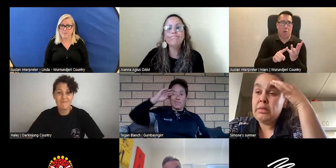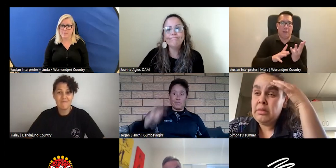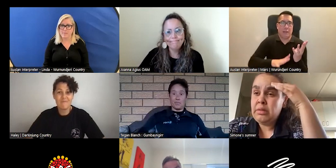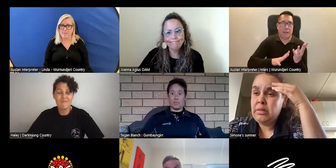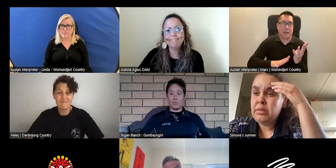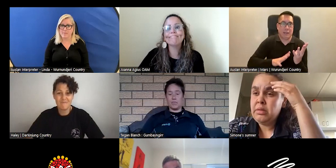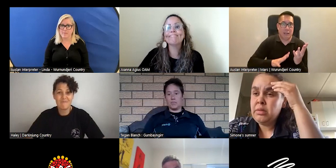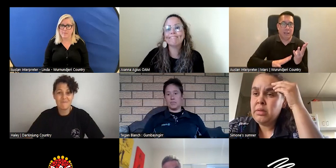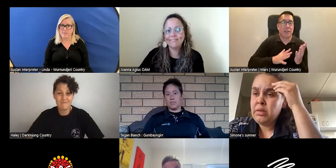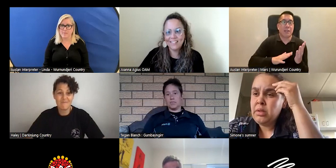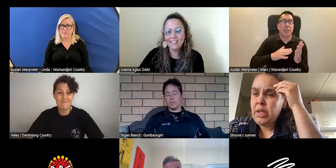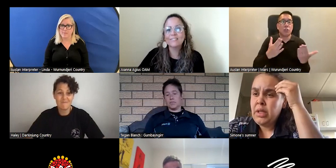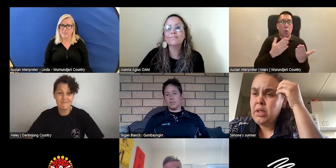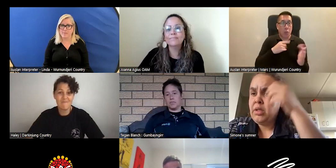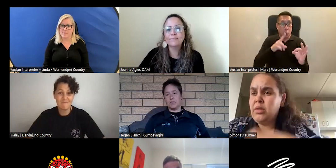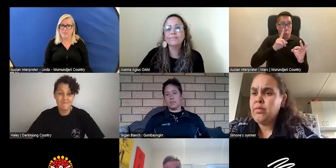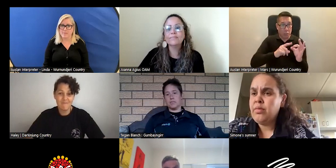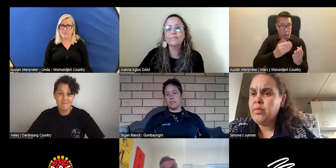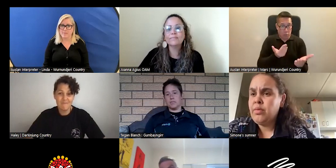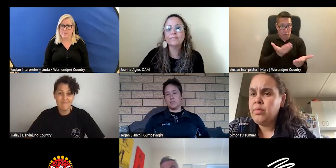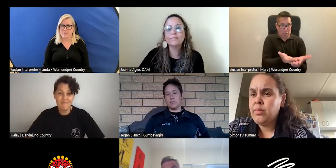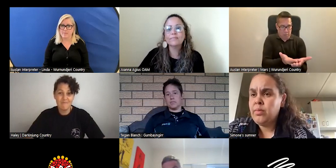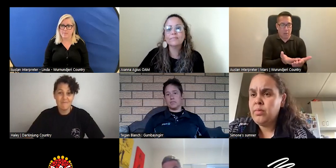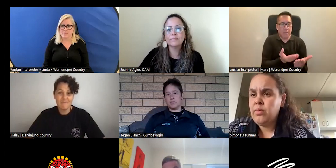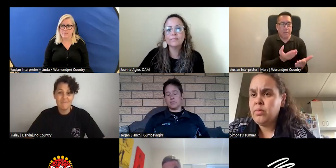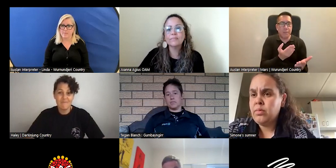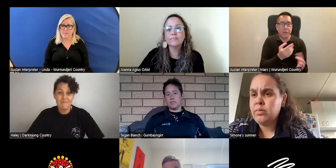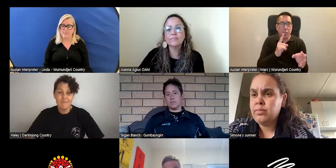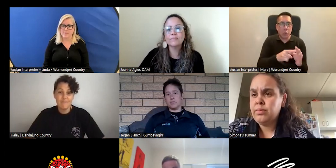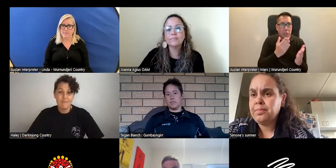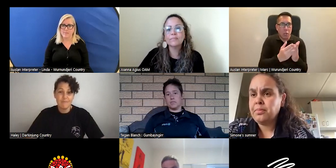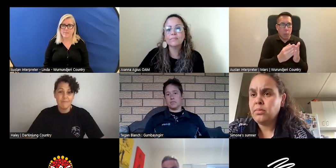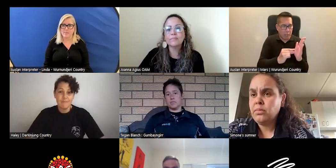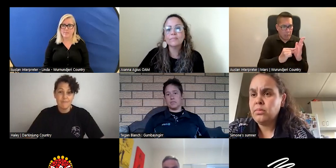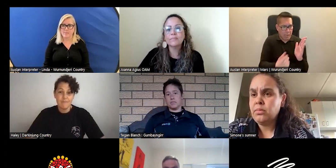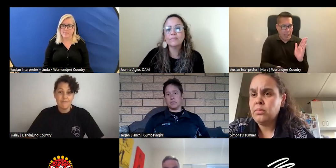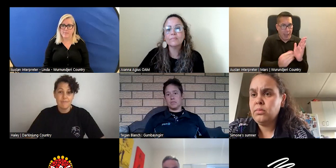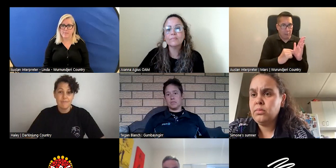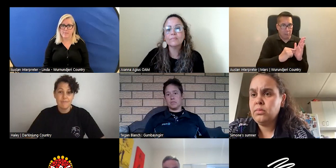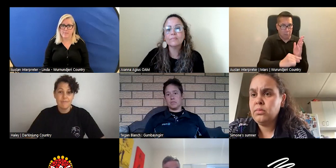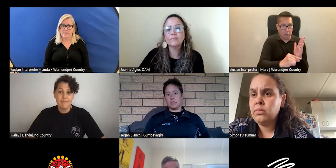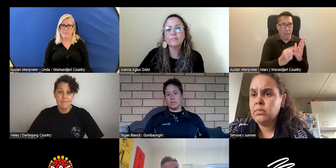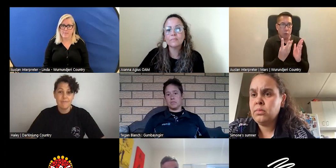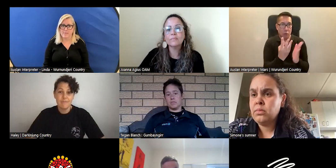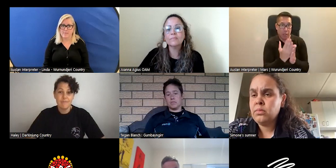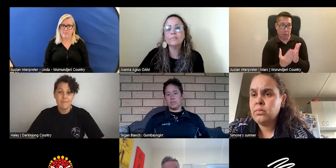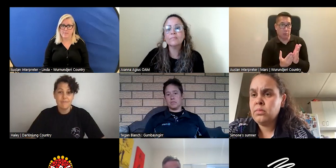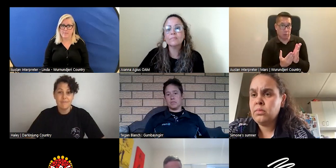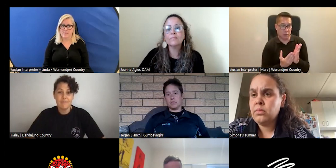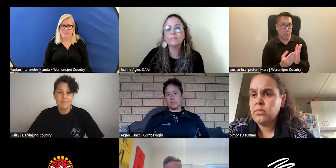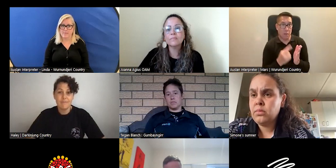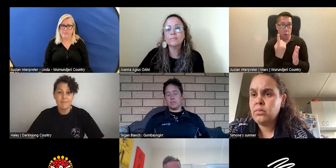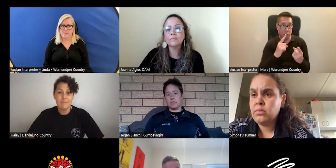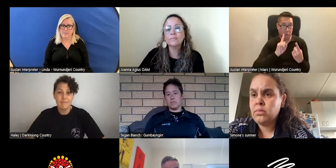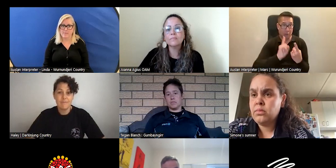And so what's been proposed in the question is the proposed alteration is in 3 parts. So number